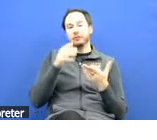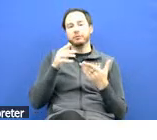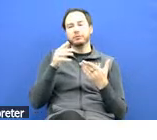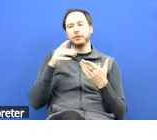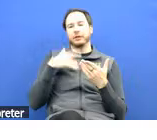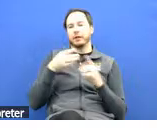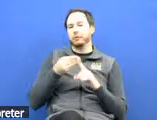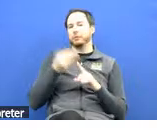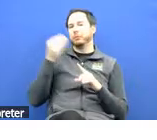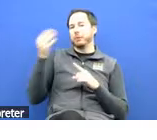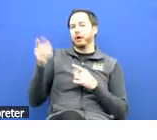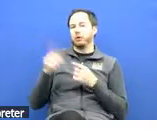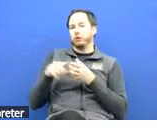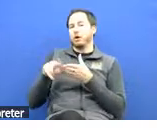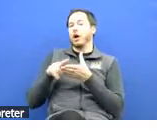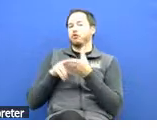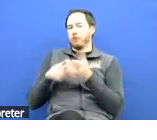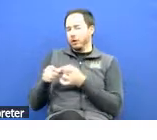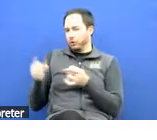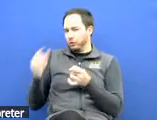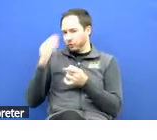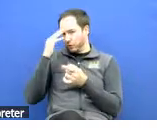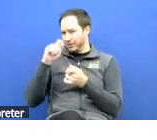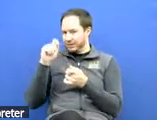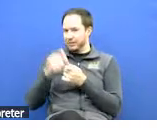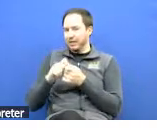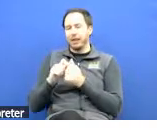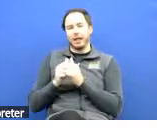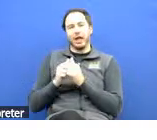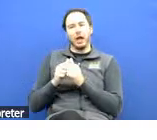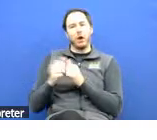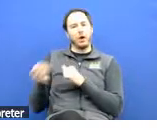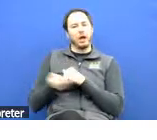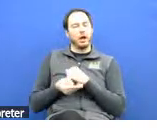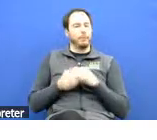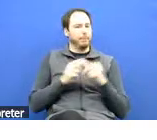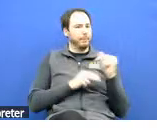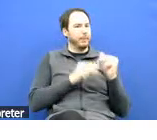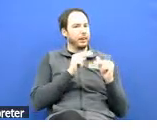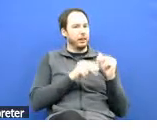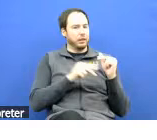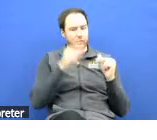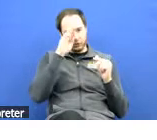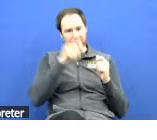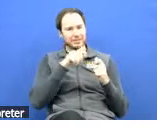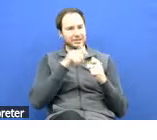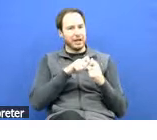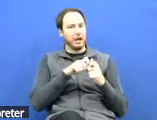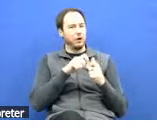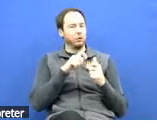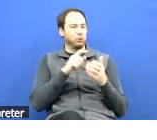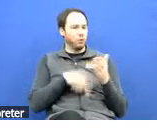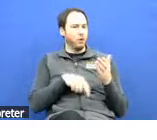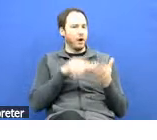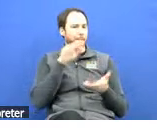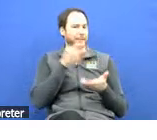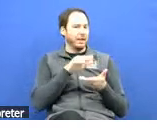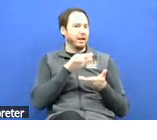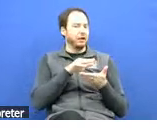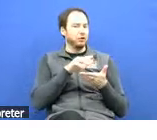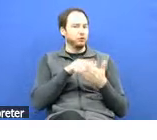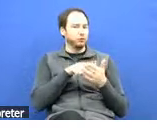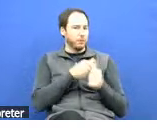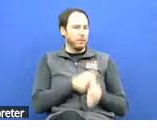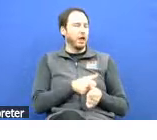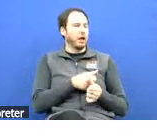to contractors to make sure that they know exactly how to build it. And they know exactly what mitigation measures to comply